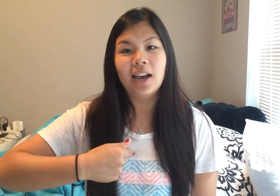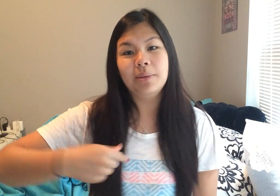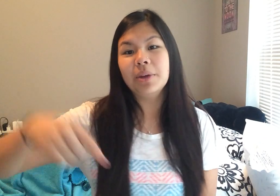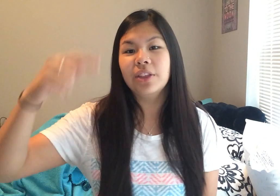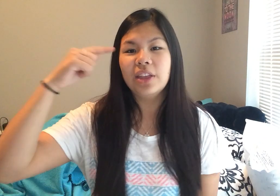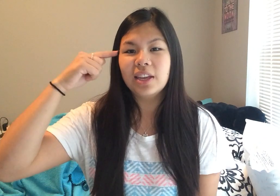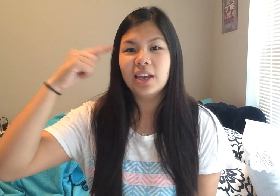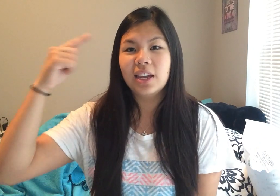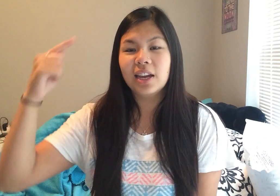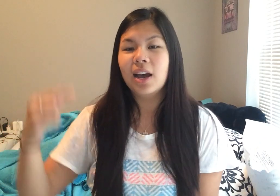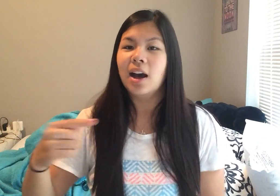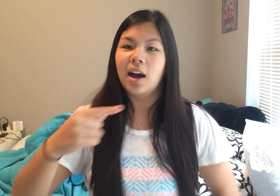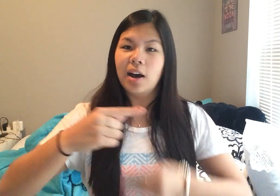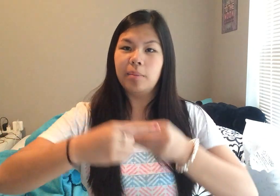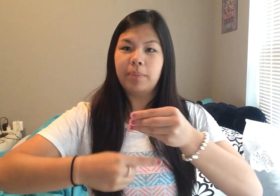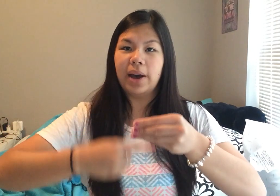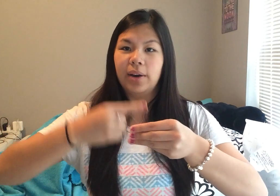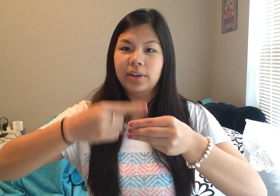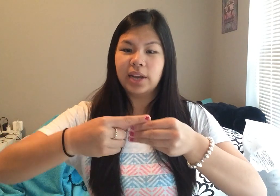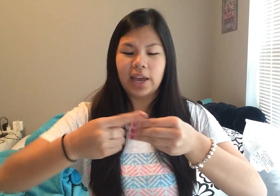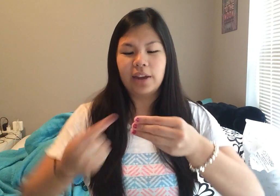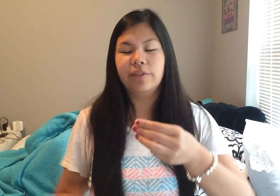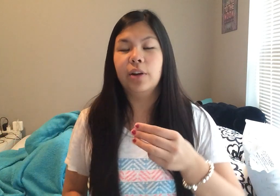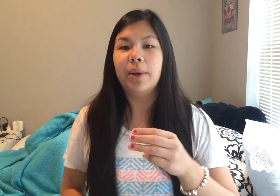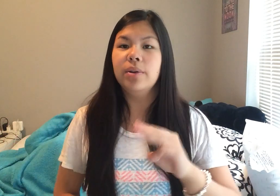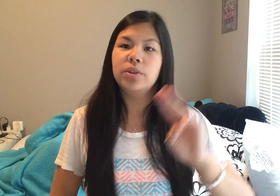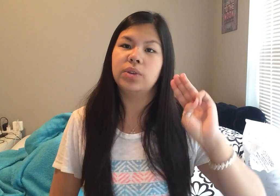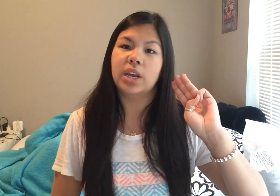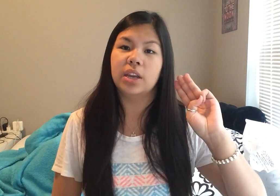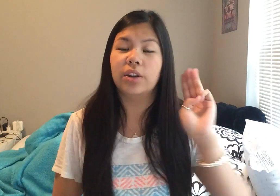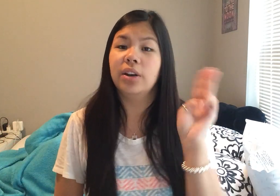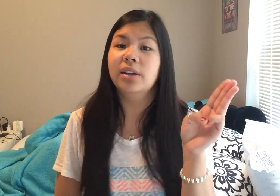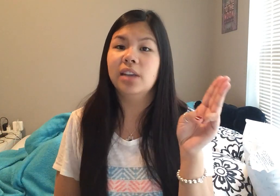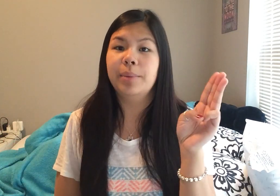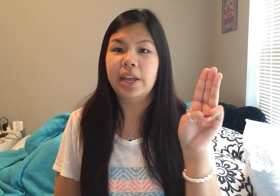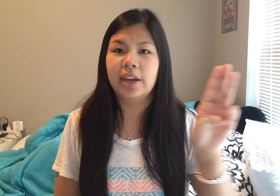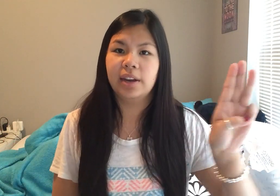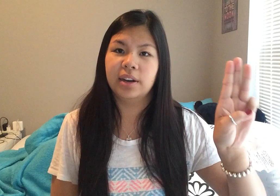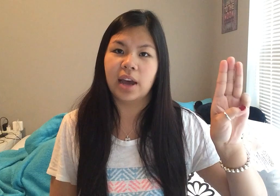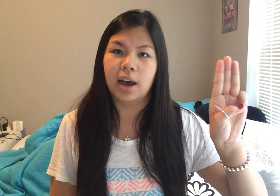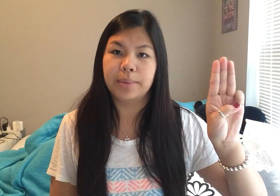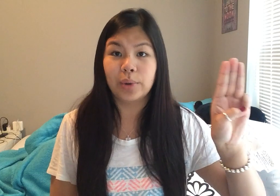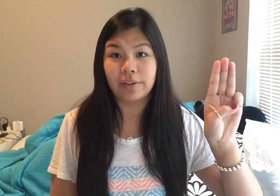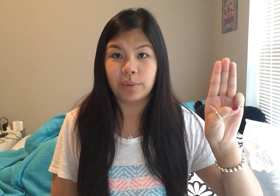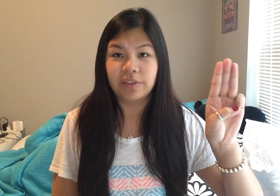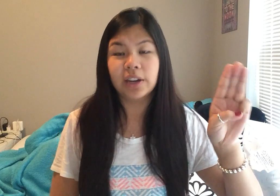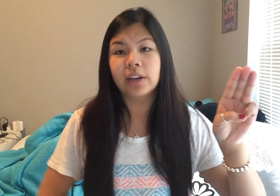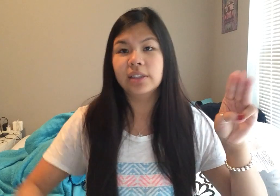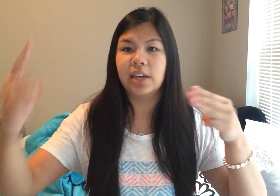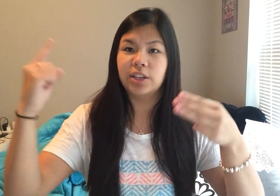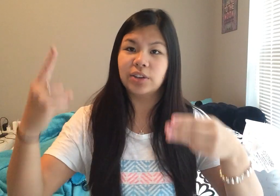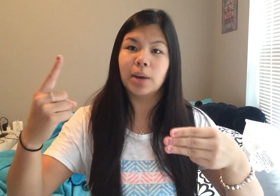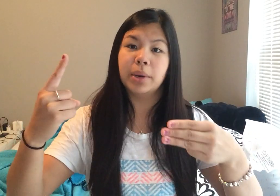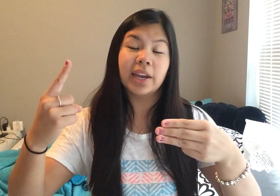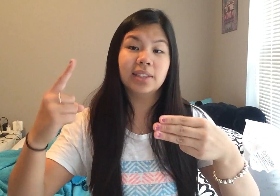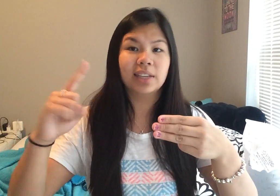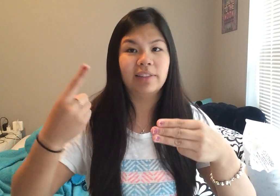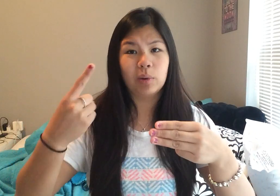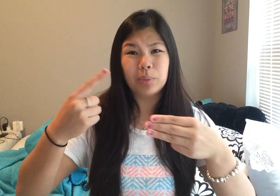I'm thinking about, and for about, you take your non-dominant hand, you have 3 fingers, and then your dominant hand is kind of like one pointer